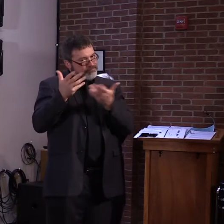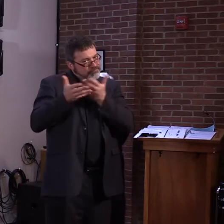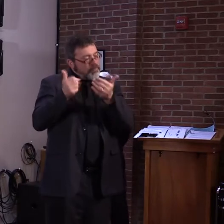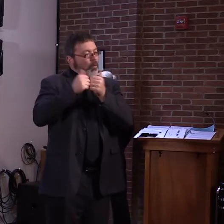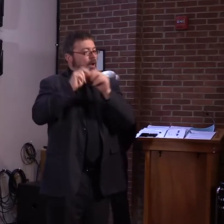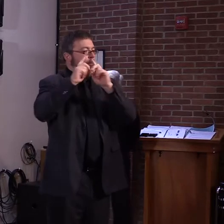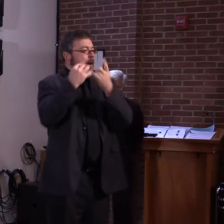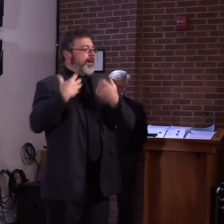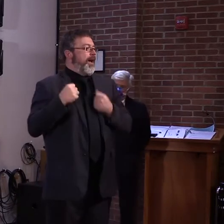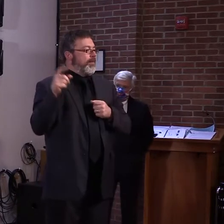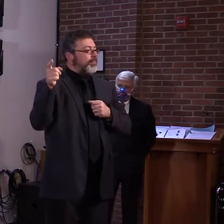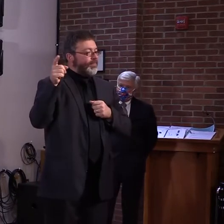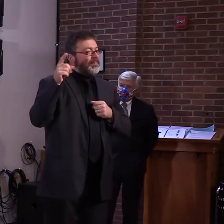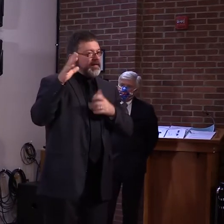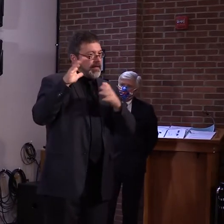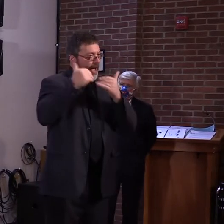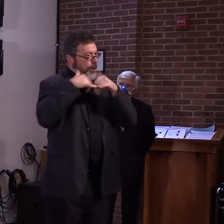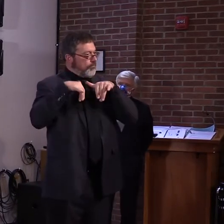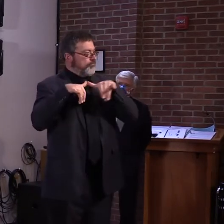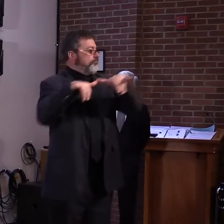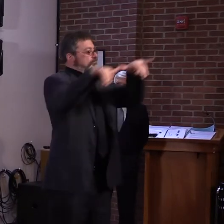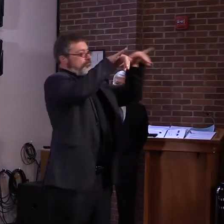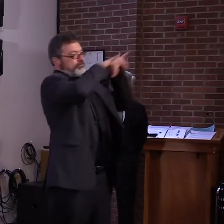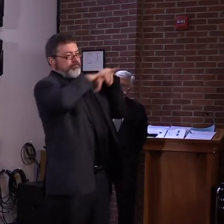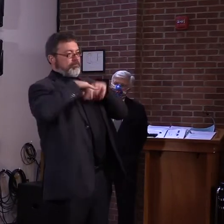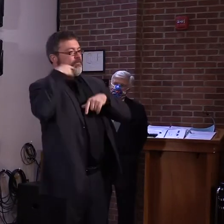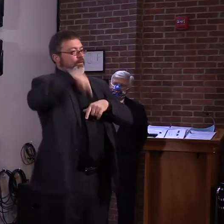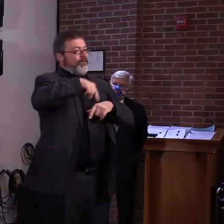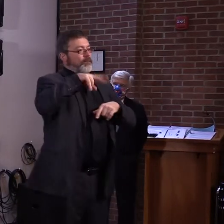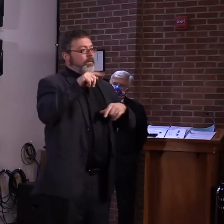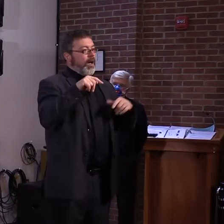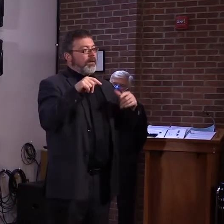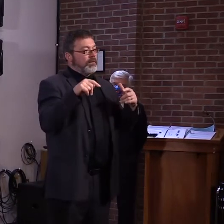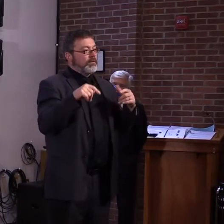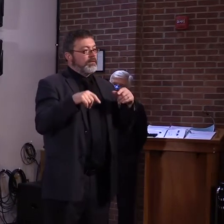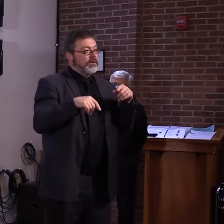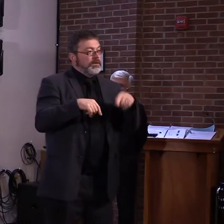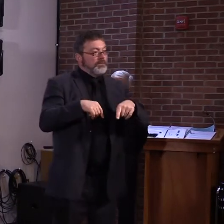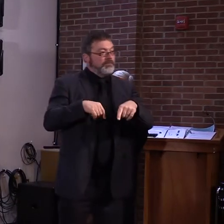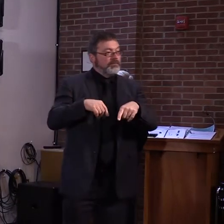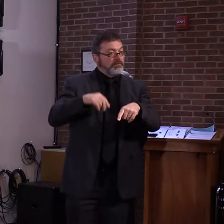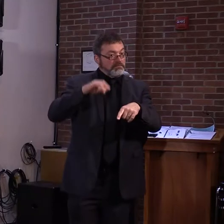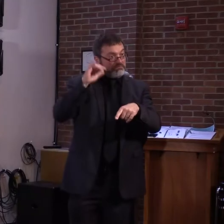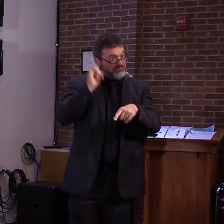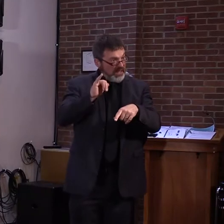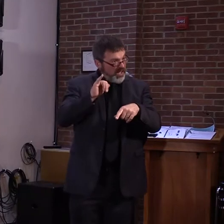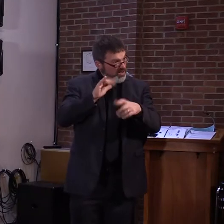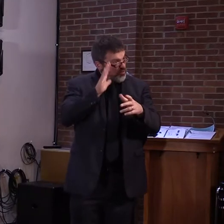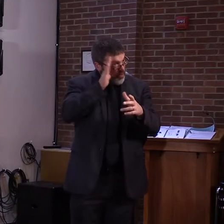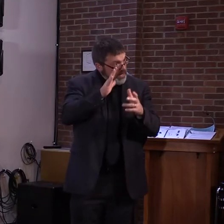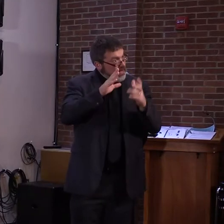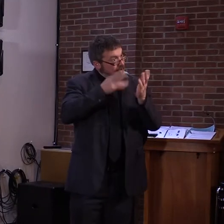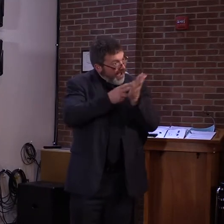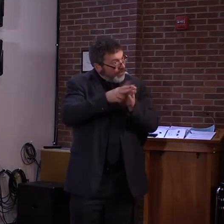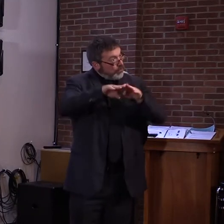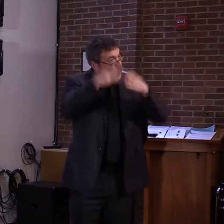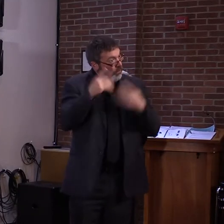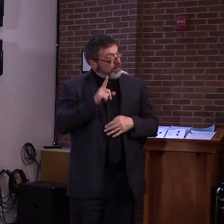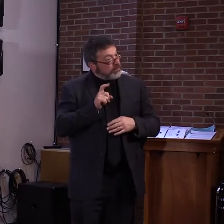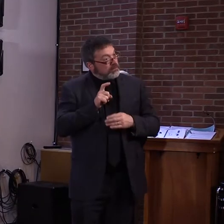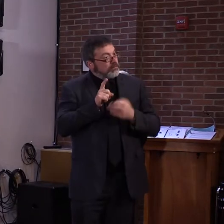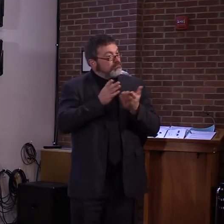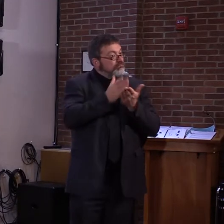Is there transparency in that plan anywhere? Yeah, I think our intention would be to, as we do with other data, to fully